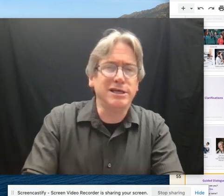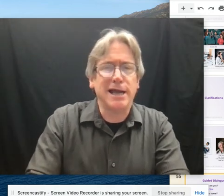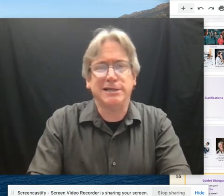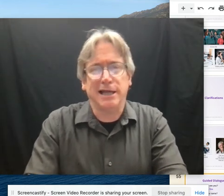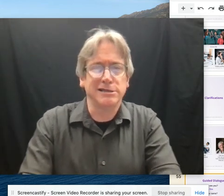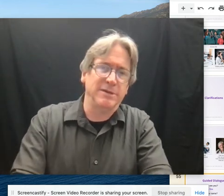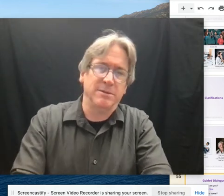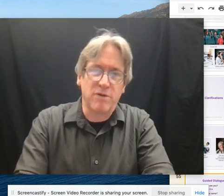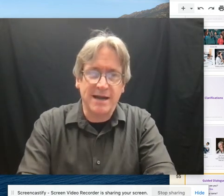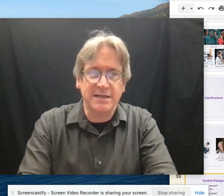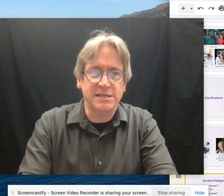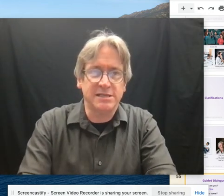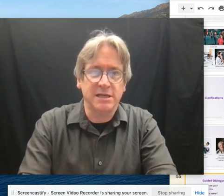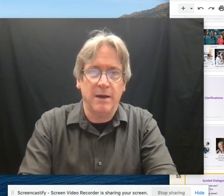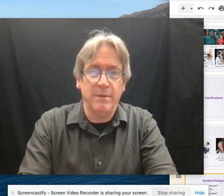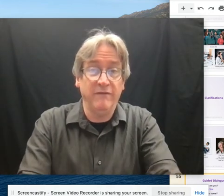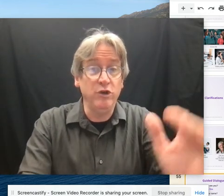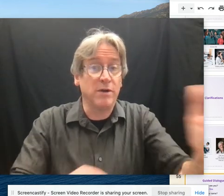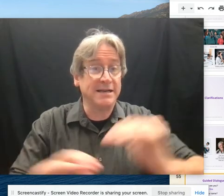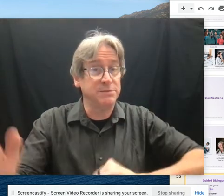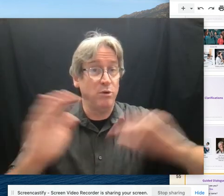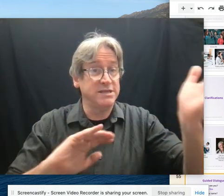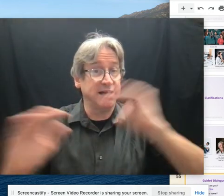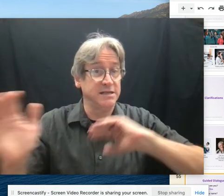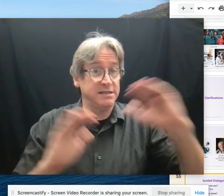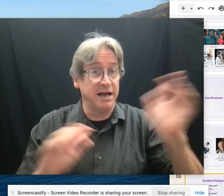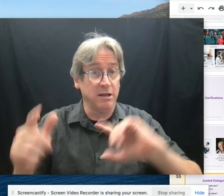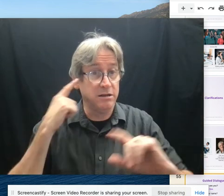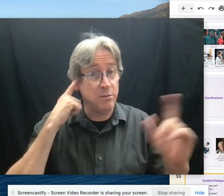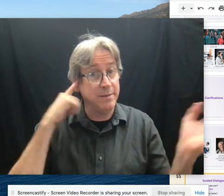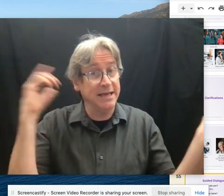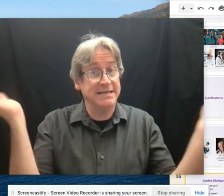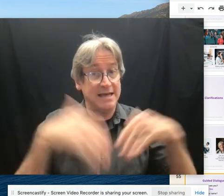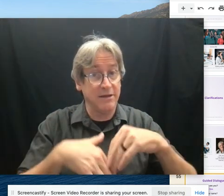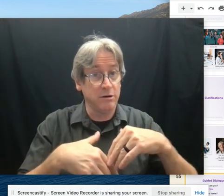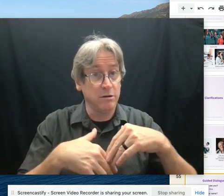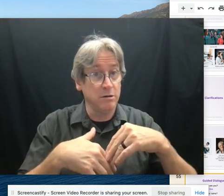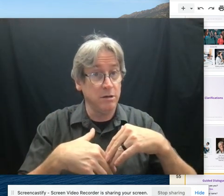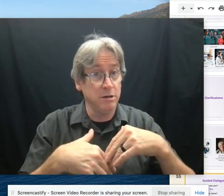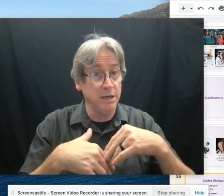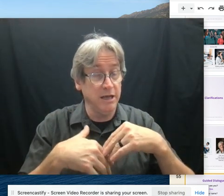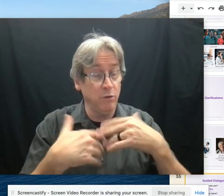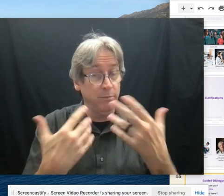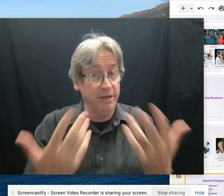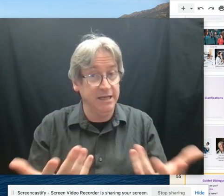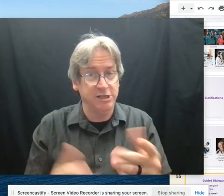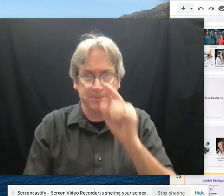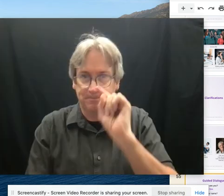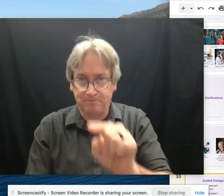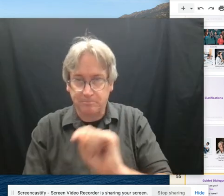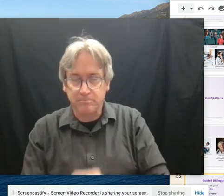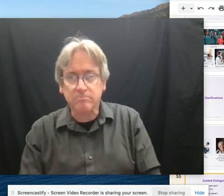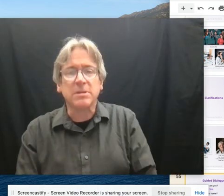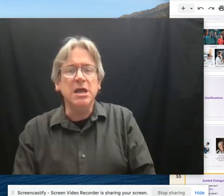So here's a guided dialogue, something to practice. If you practice both sides of this dialogue, then when we get together, it will be